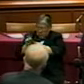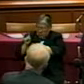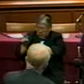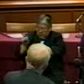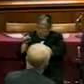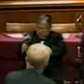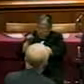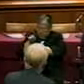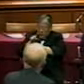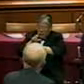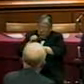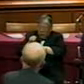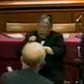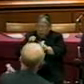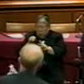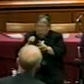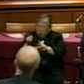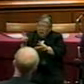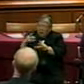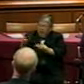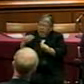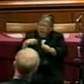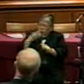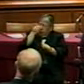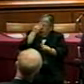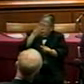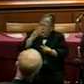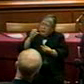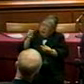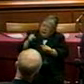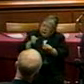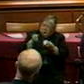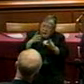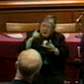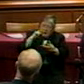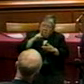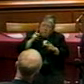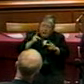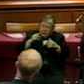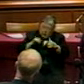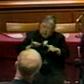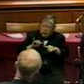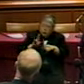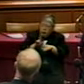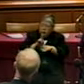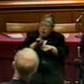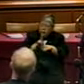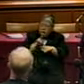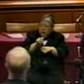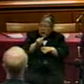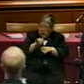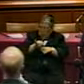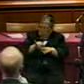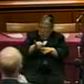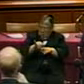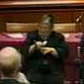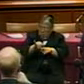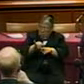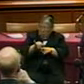and, they've given me some information that also, yes, many deaf people are still using the TTY